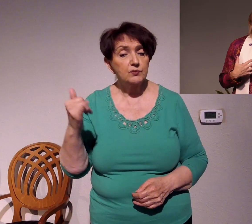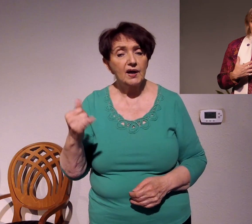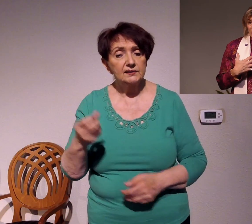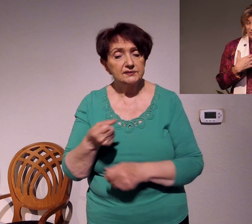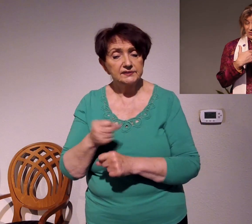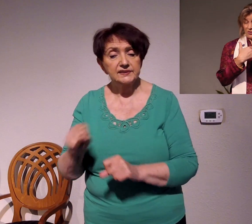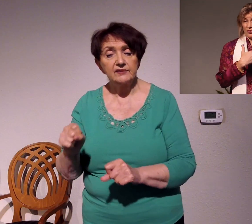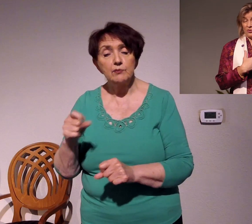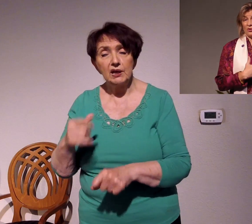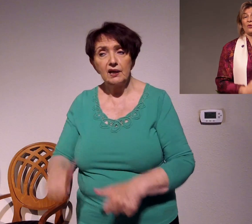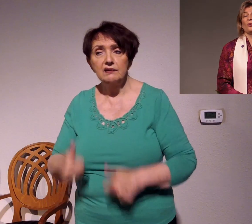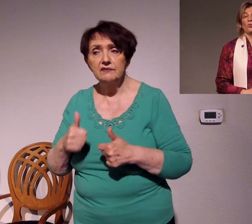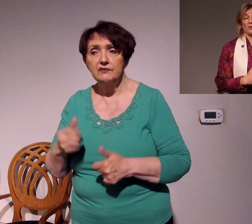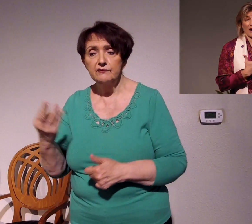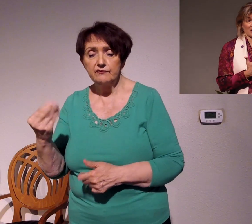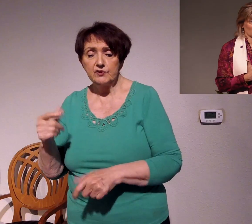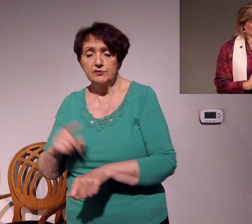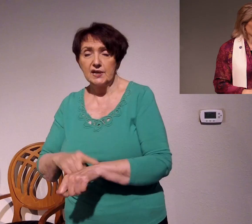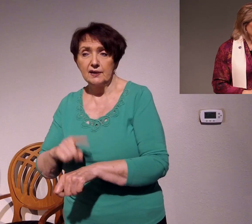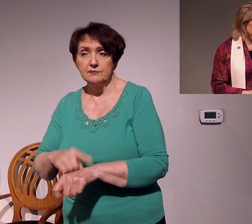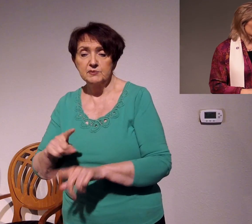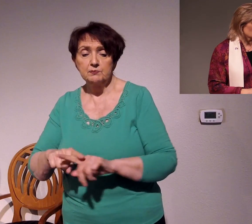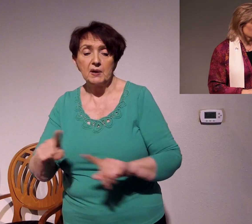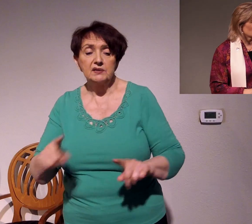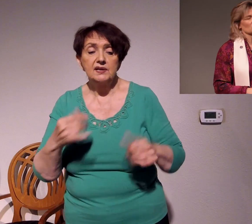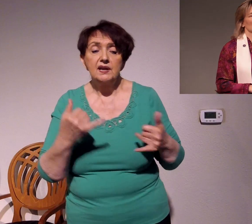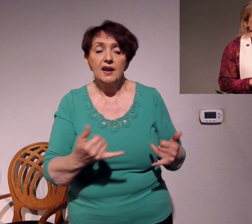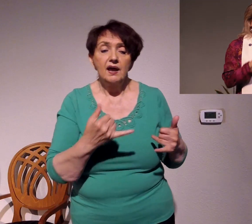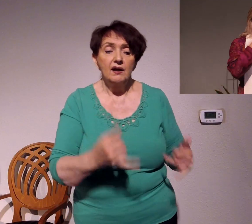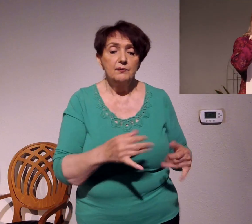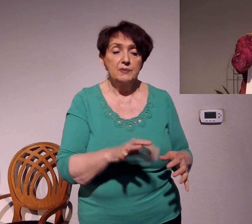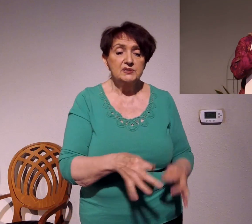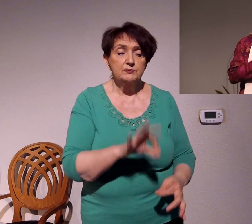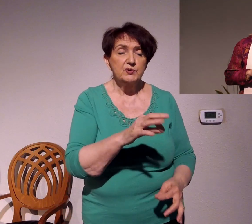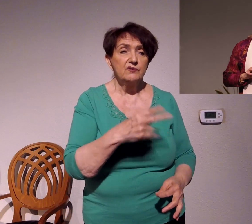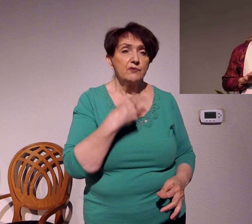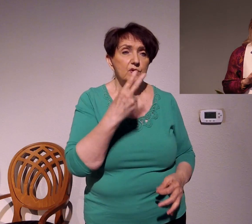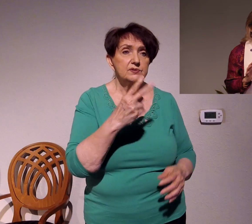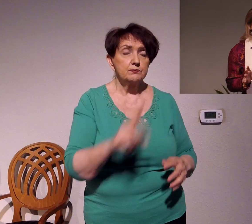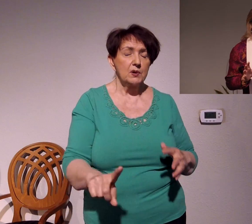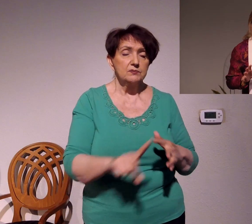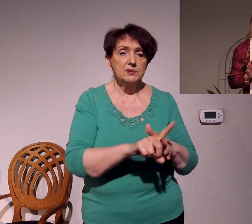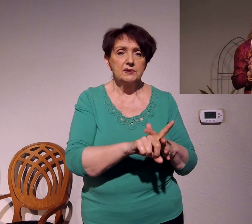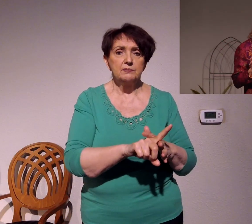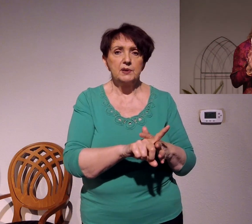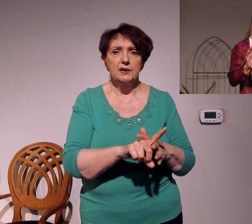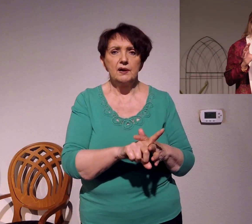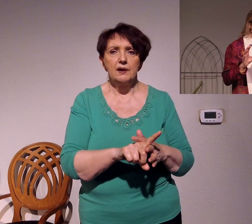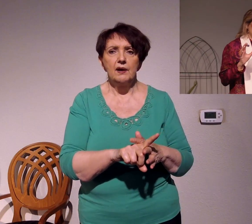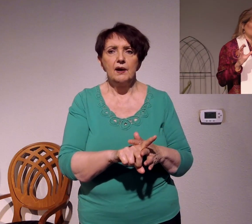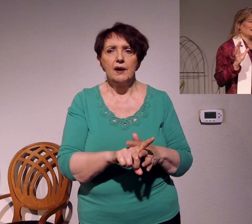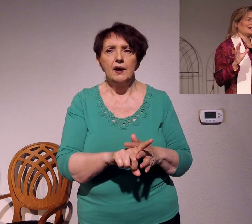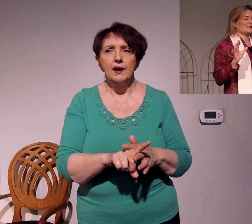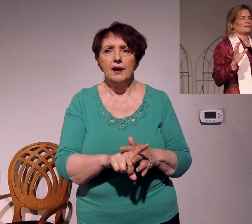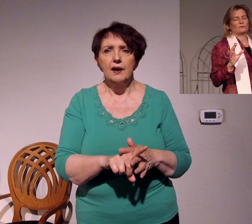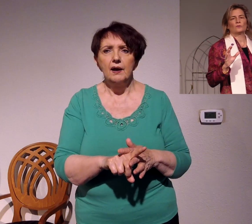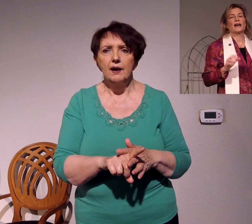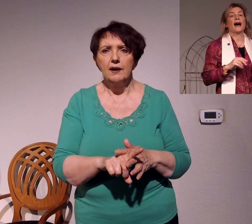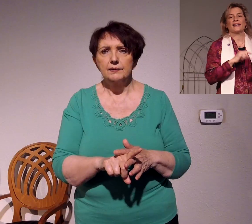I now do with my spirit voice when it comes up is I unwaver